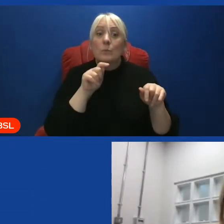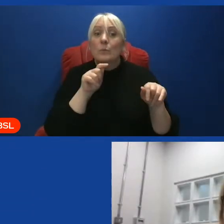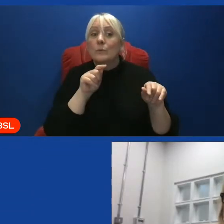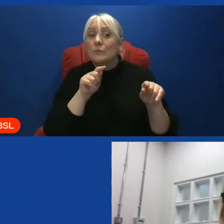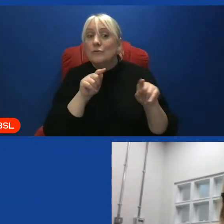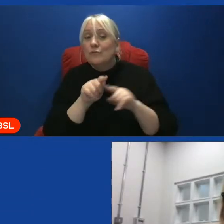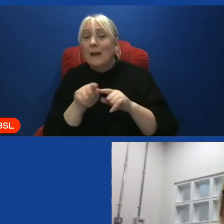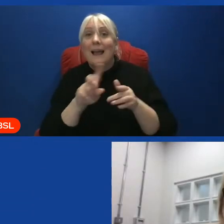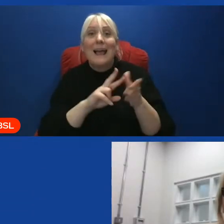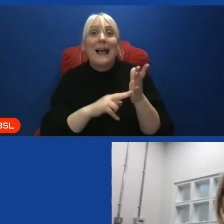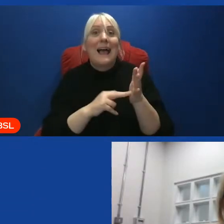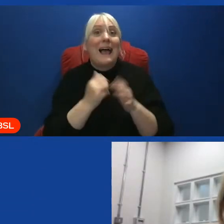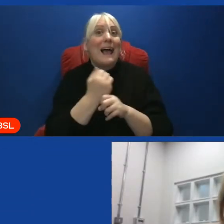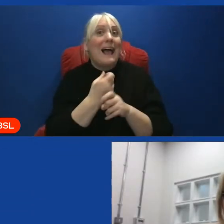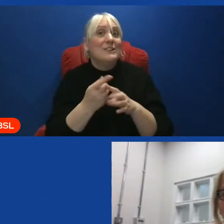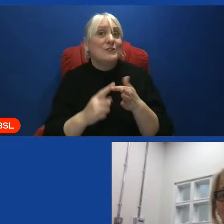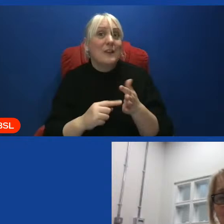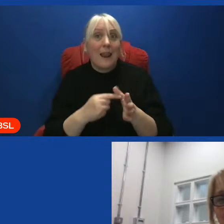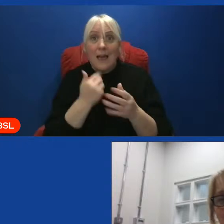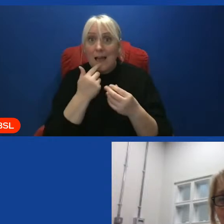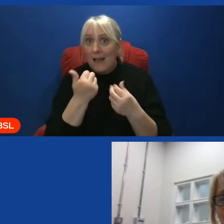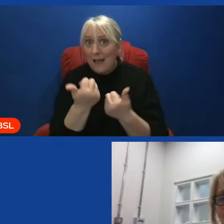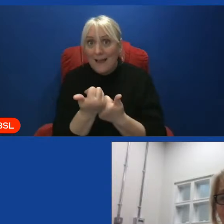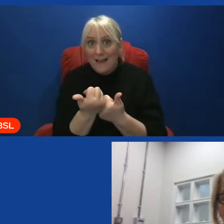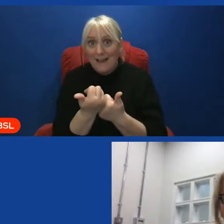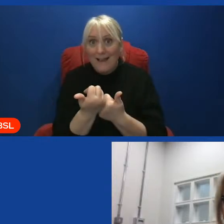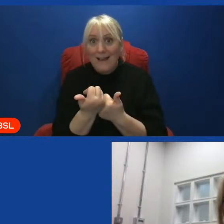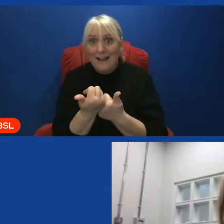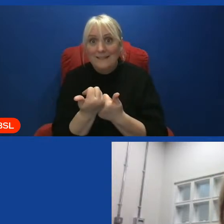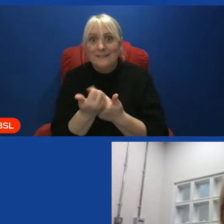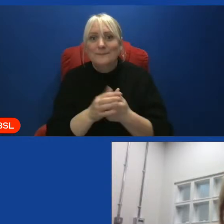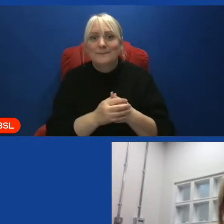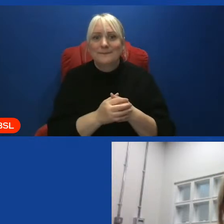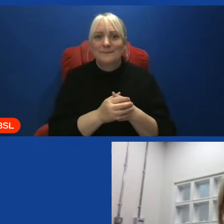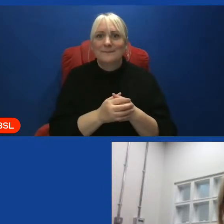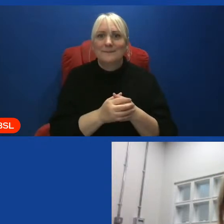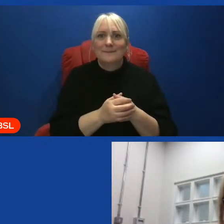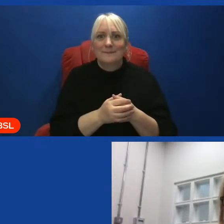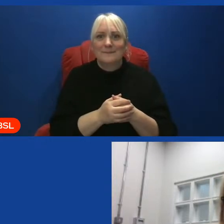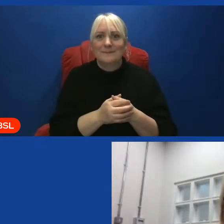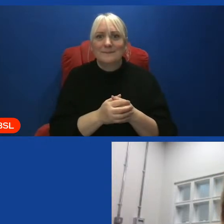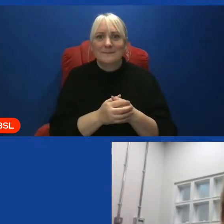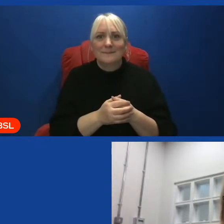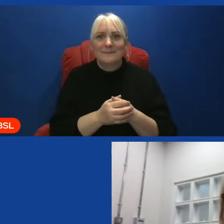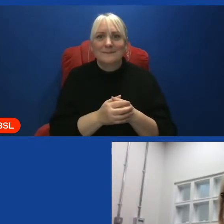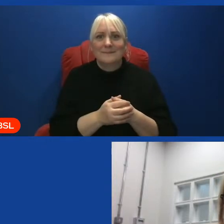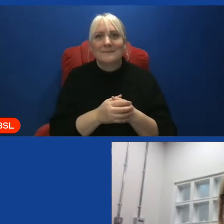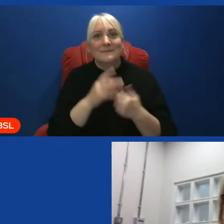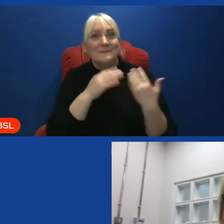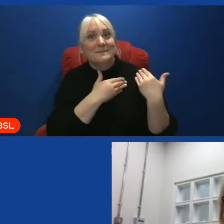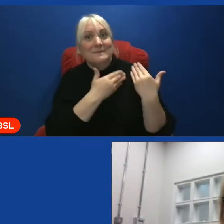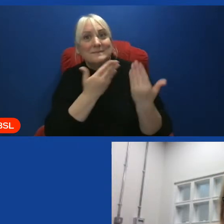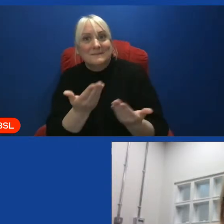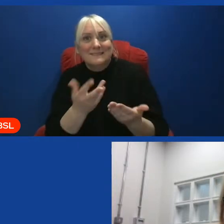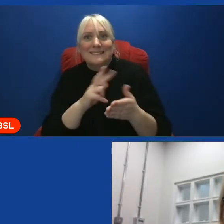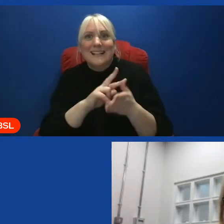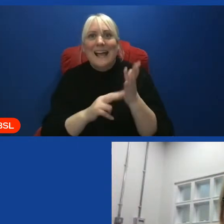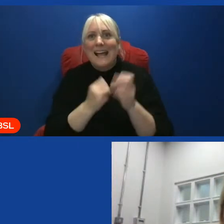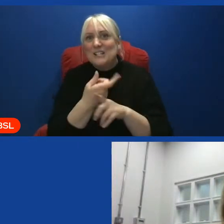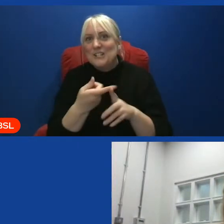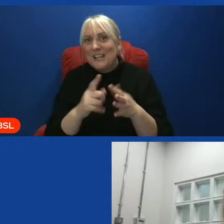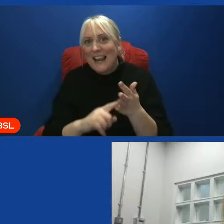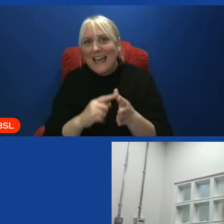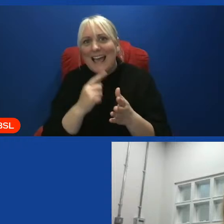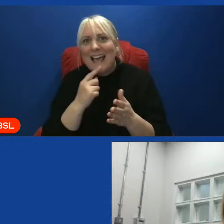expecting Angela's sound to be okay now. So we are going to give it over to Angela again. Warm